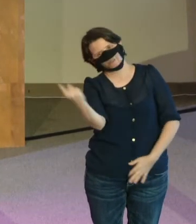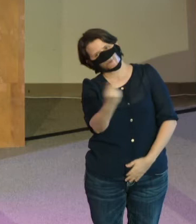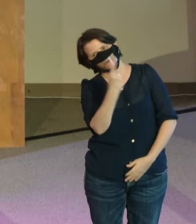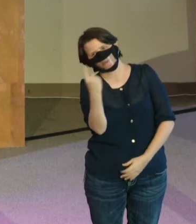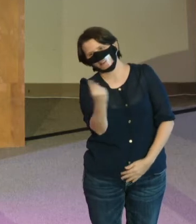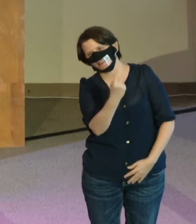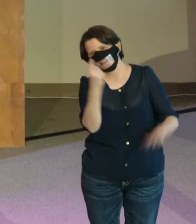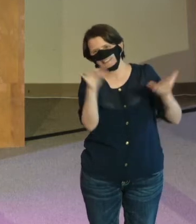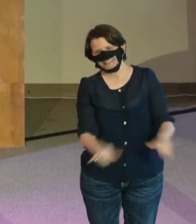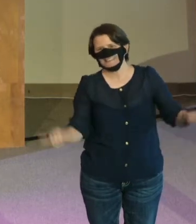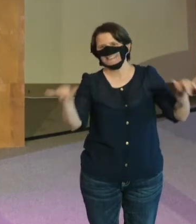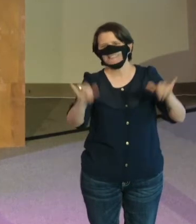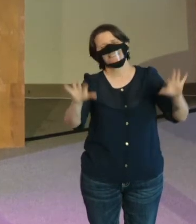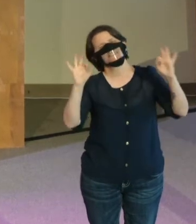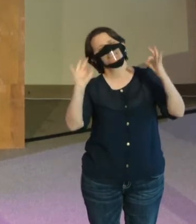Beautiful.